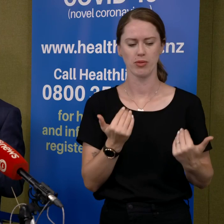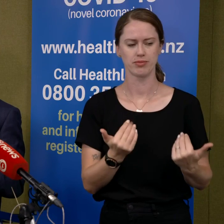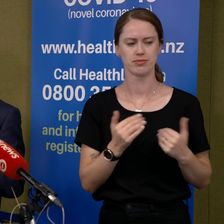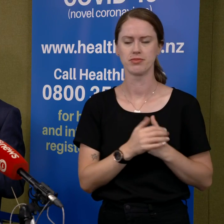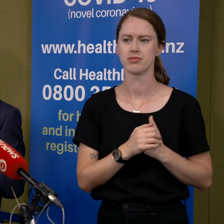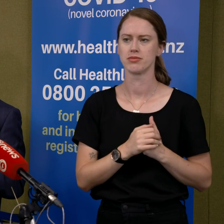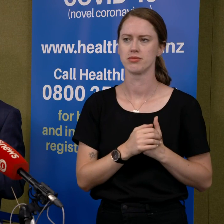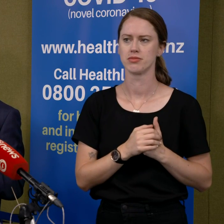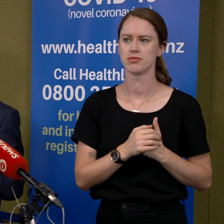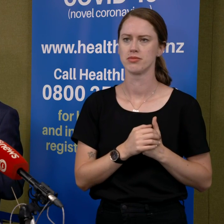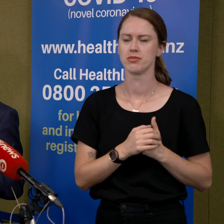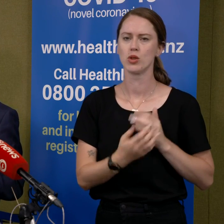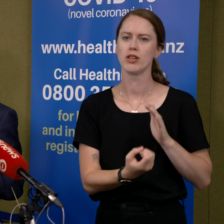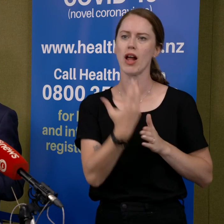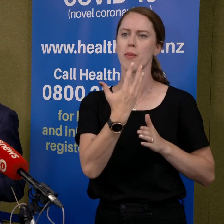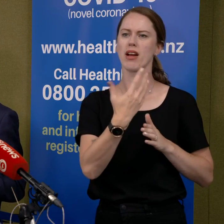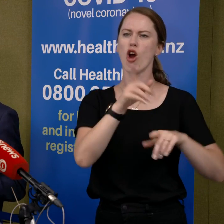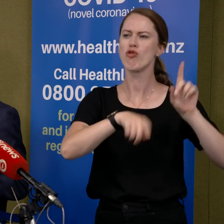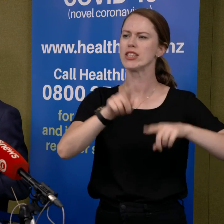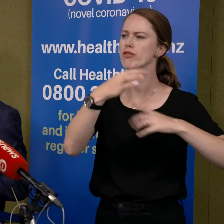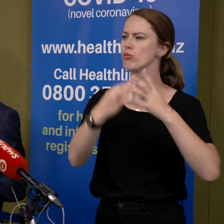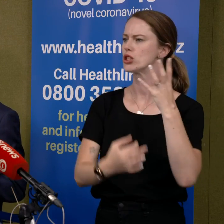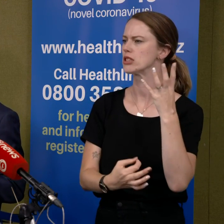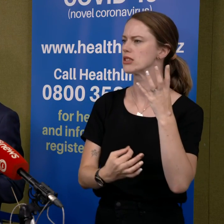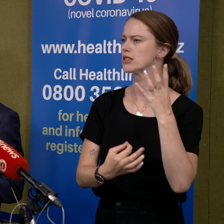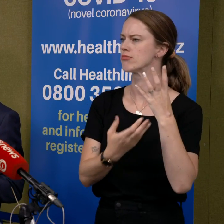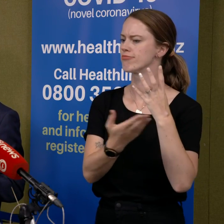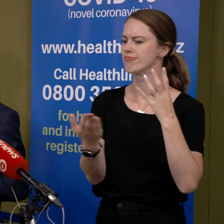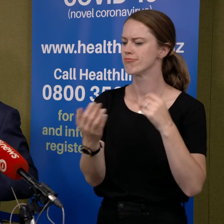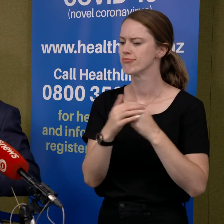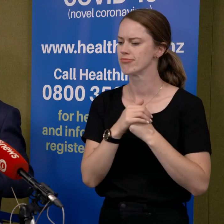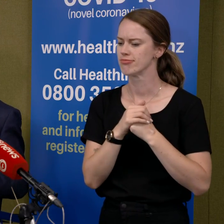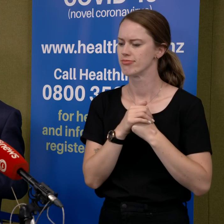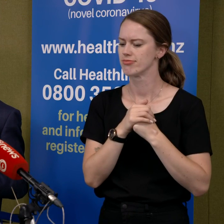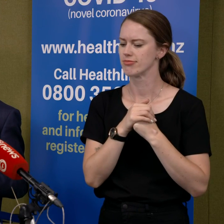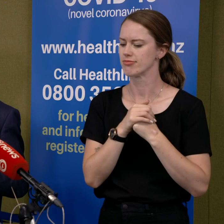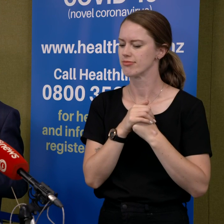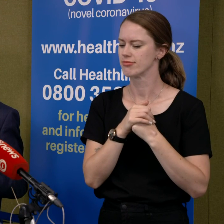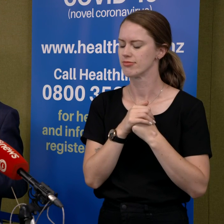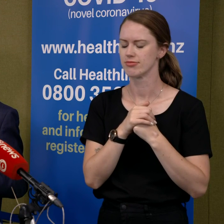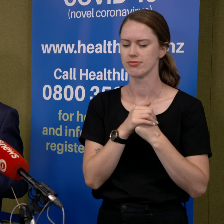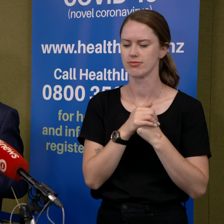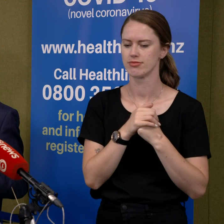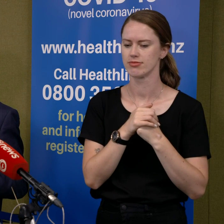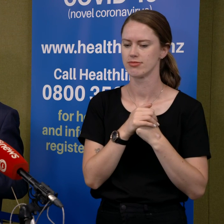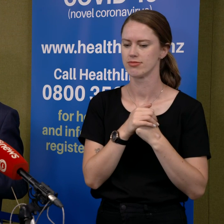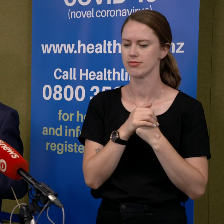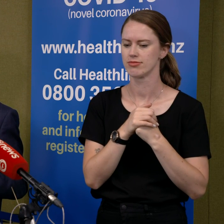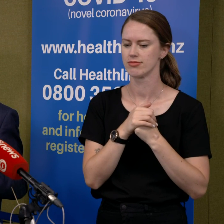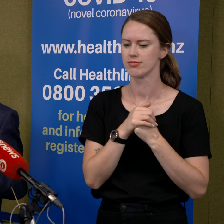is developing a range of options that are right through from how we strengthen